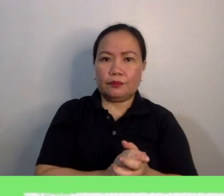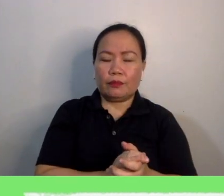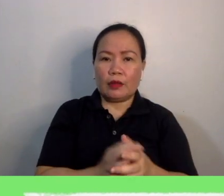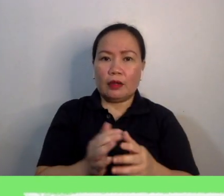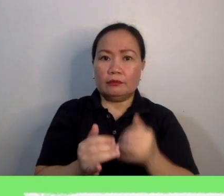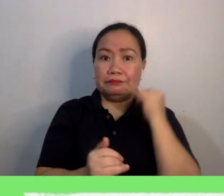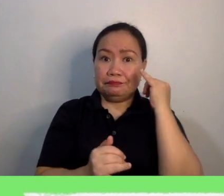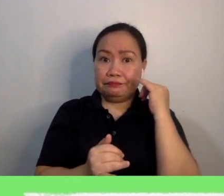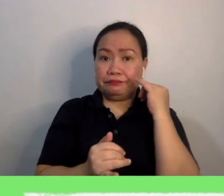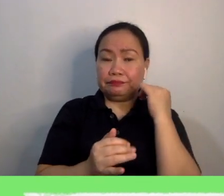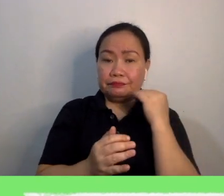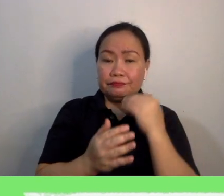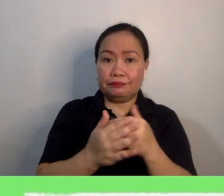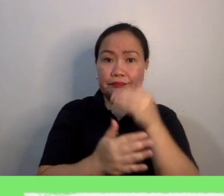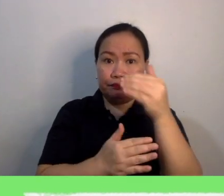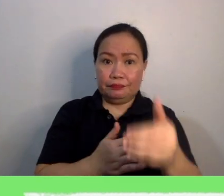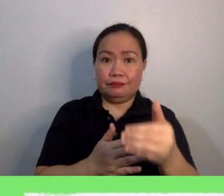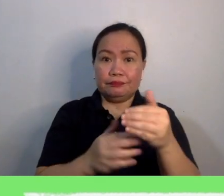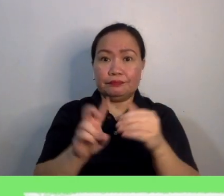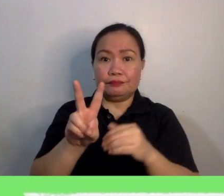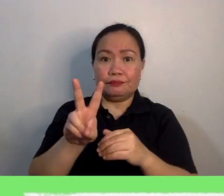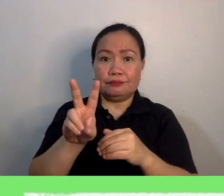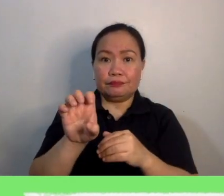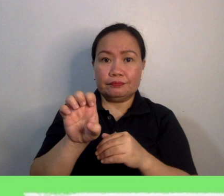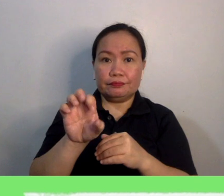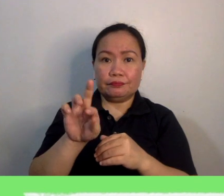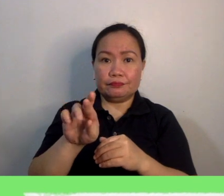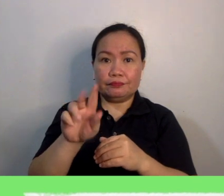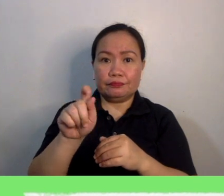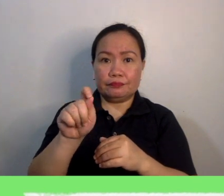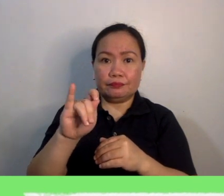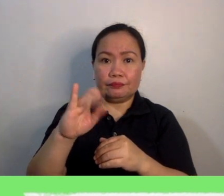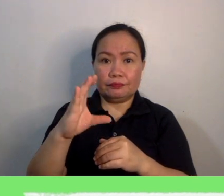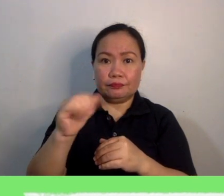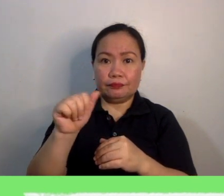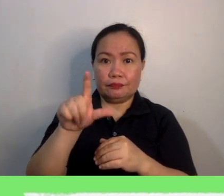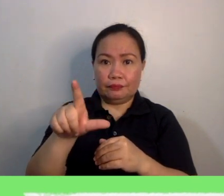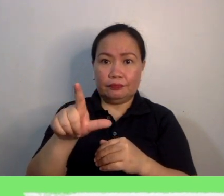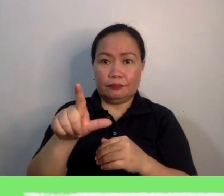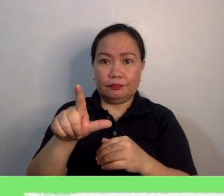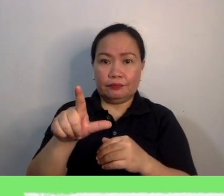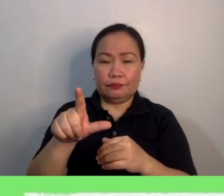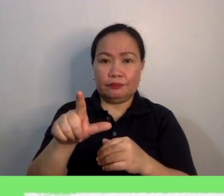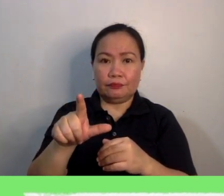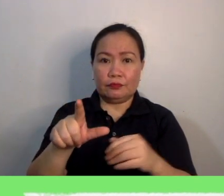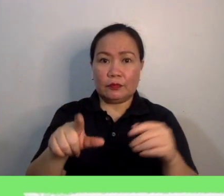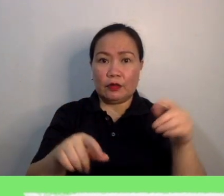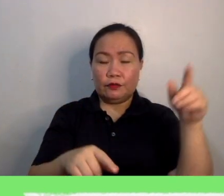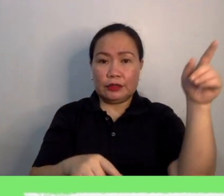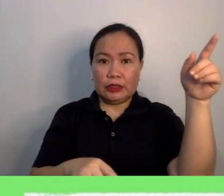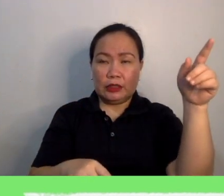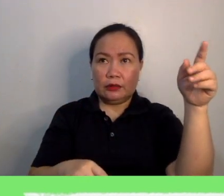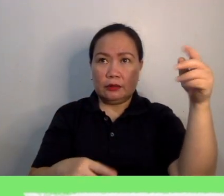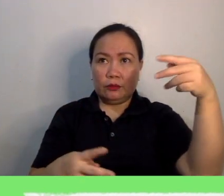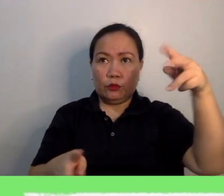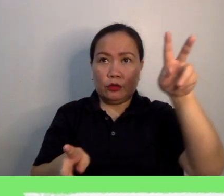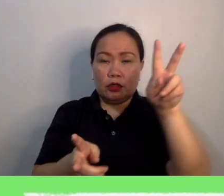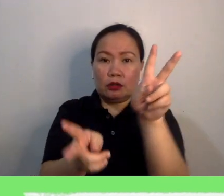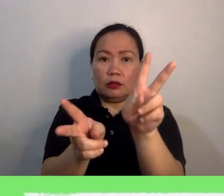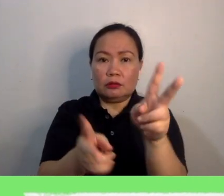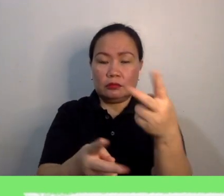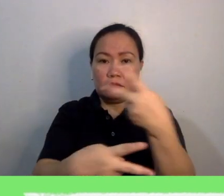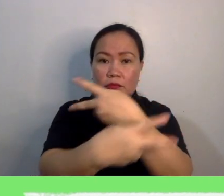Now, let's have vertical angles. So, you have already the concept of congruent angles. So,